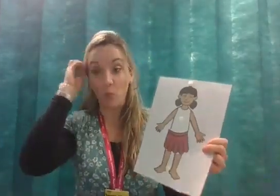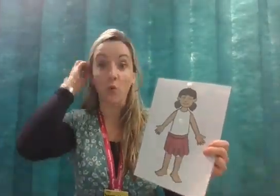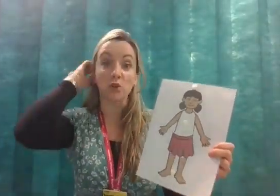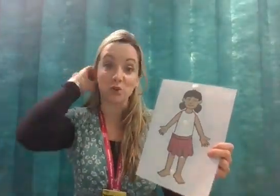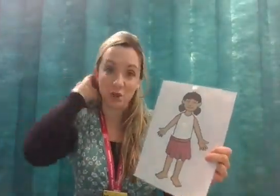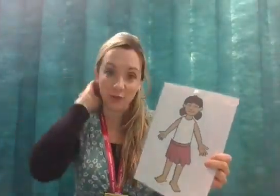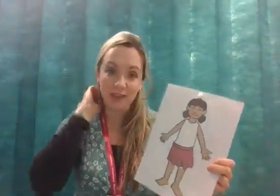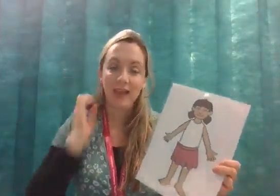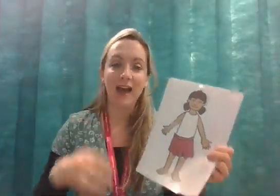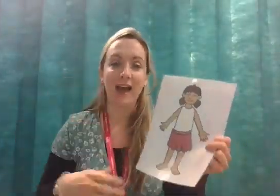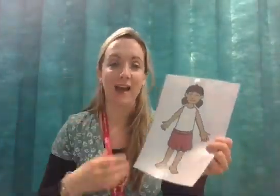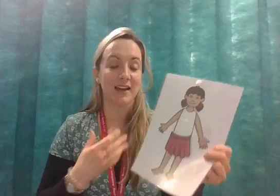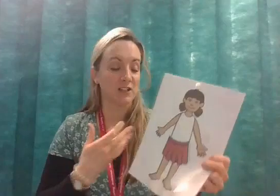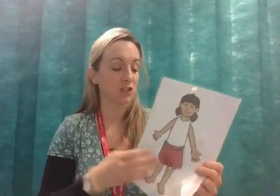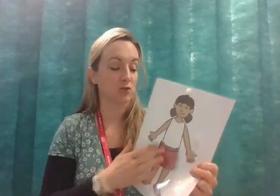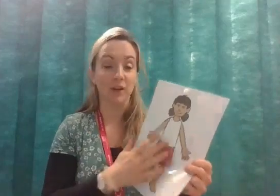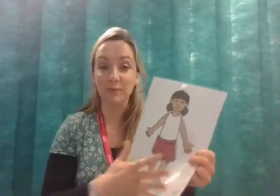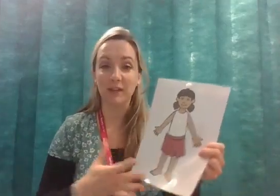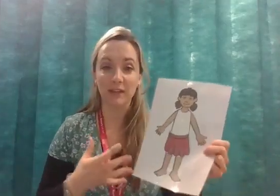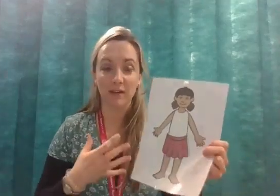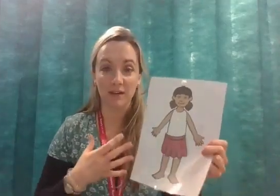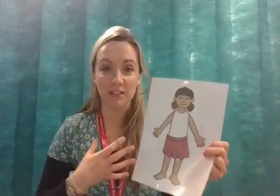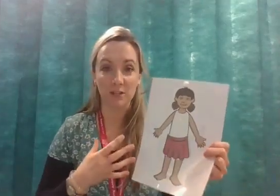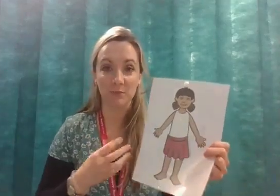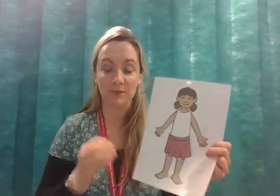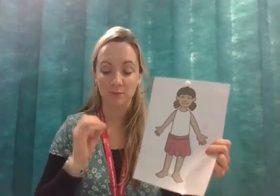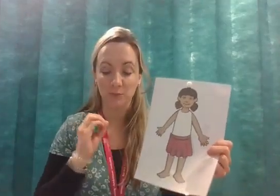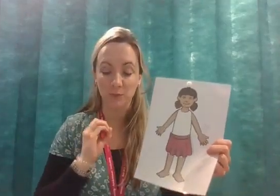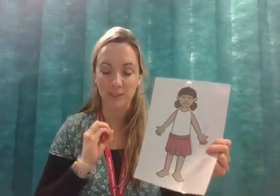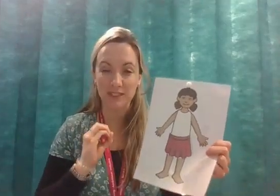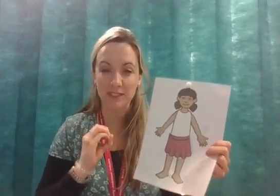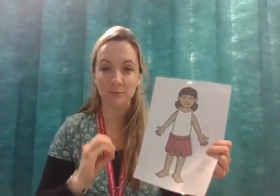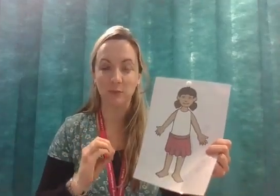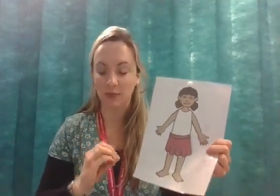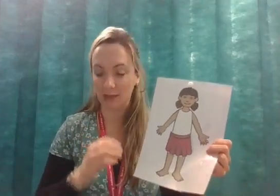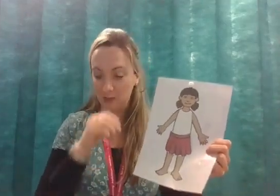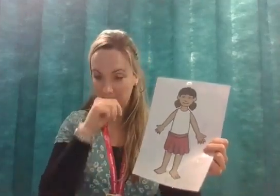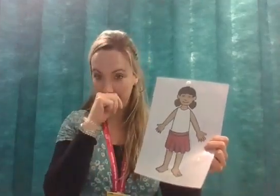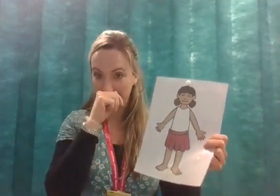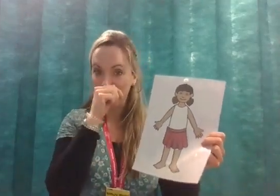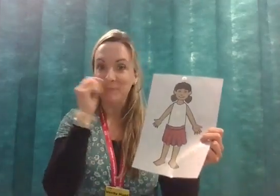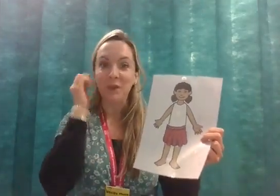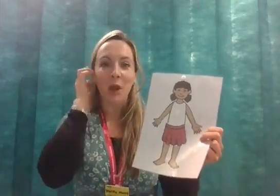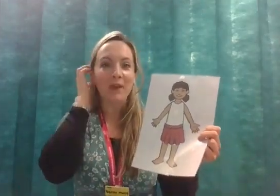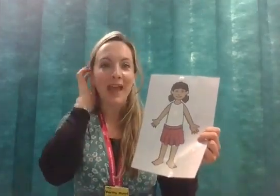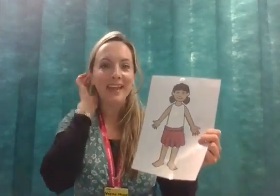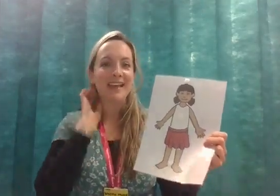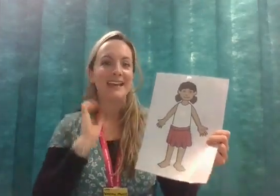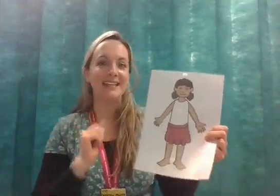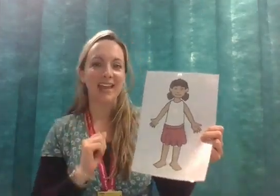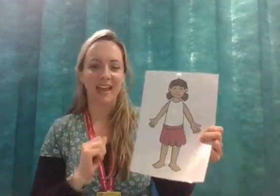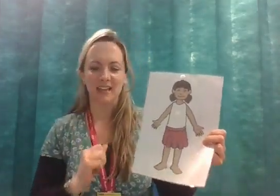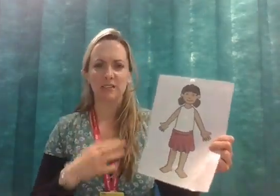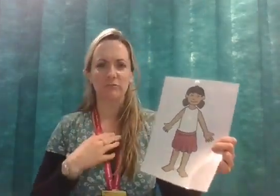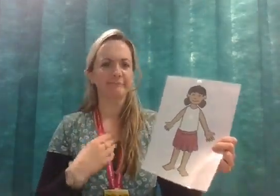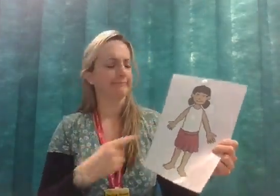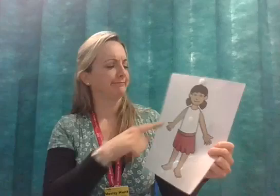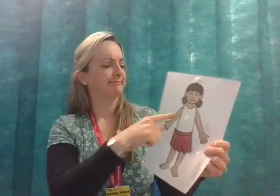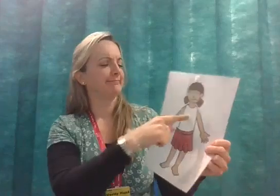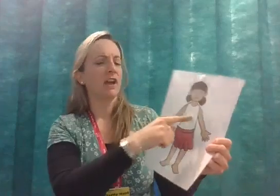what you're doing and describing items with simple language. Okay, next. I